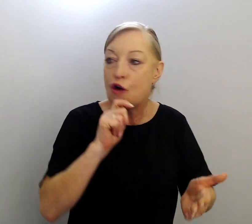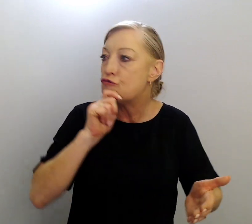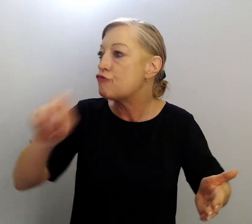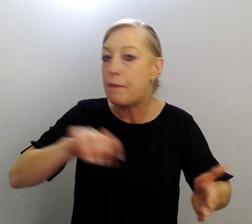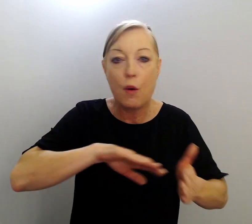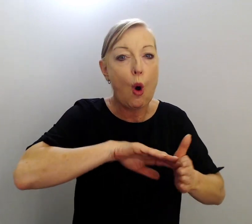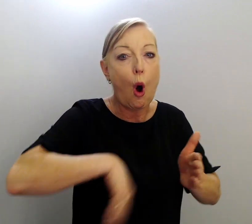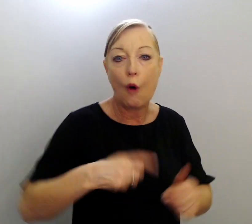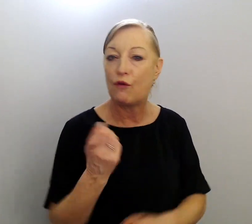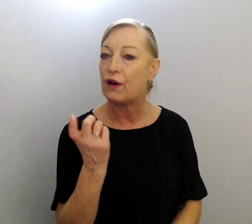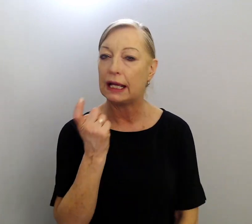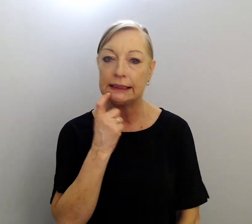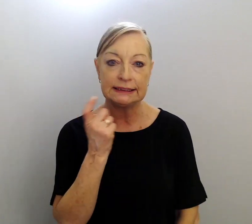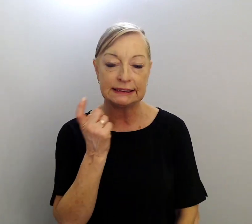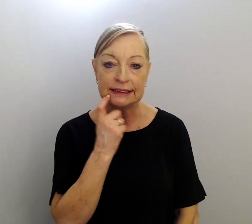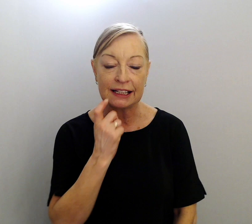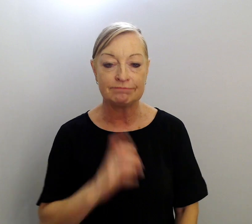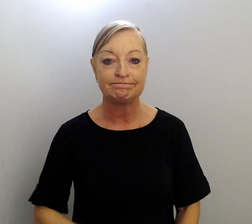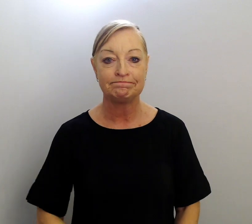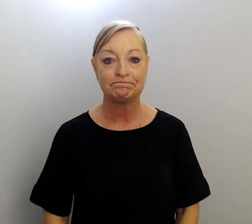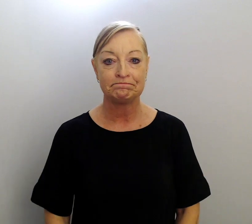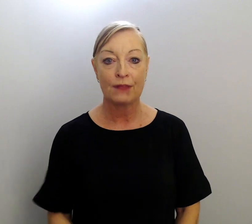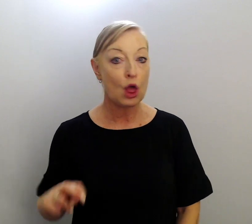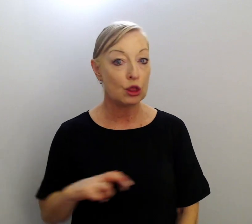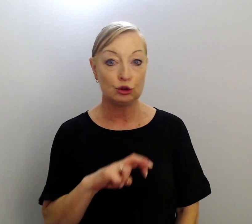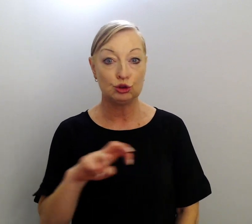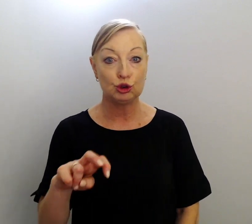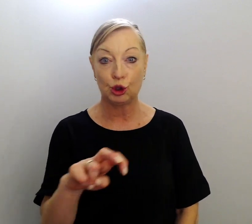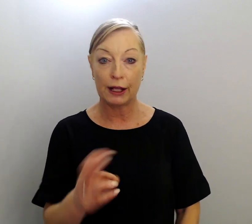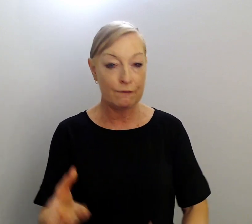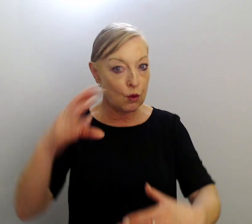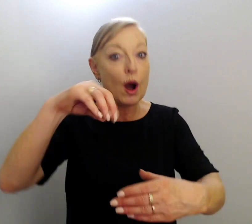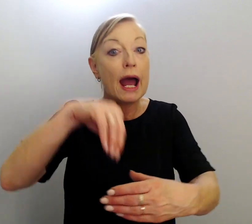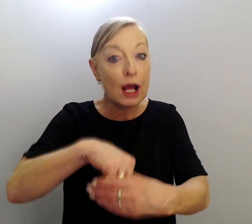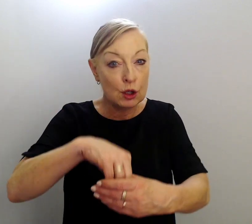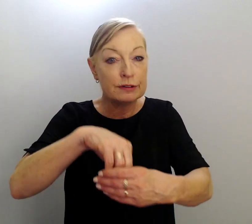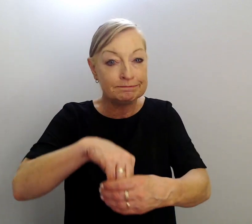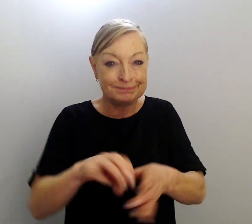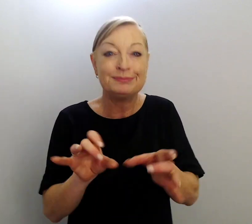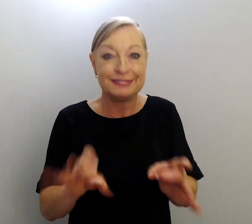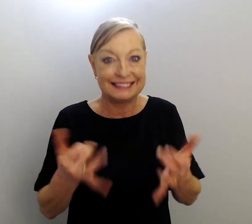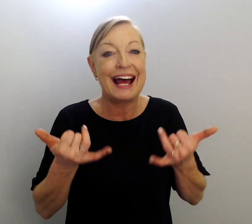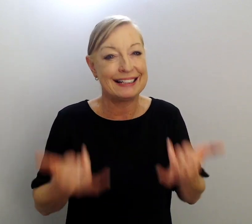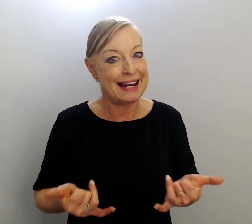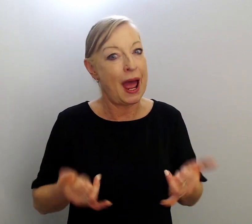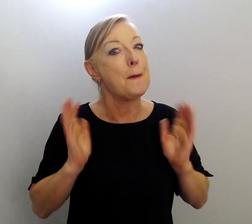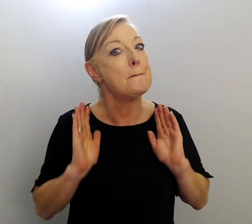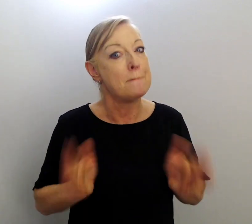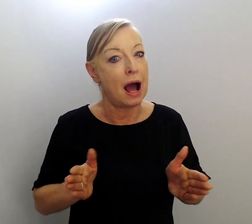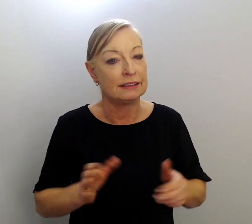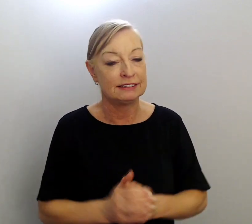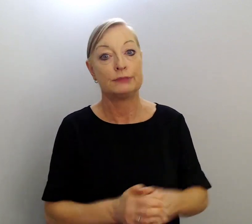people to report and remove barriers. The journey towards inclusivity must start